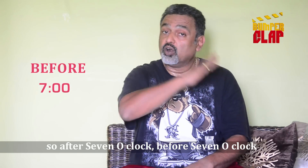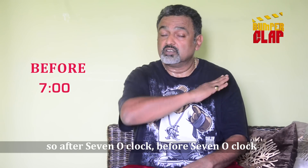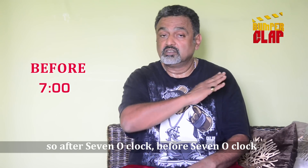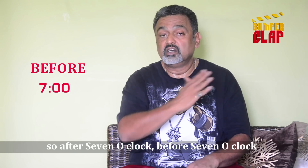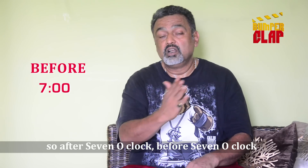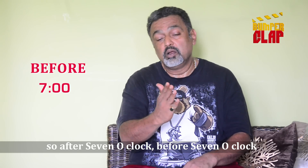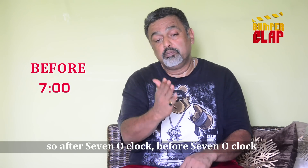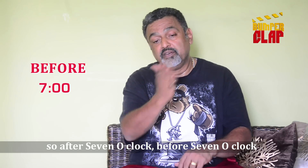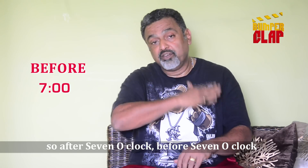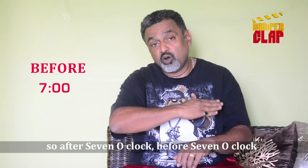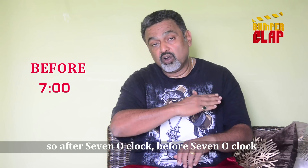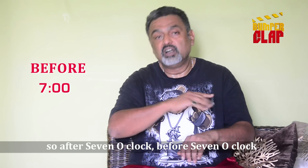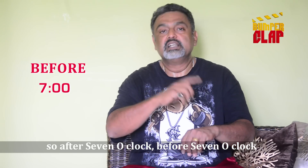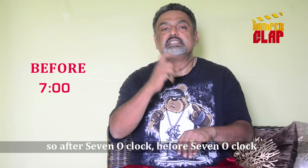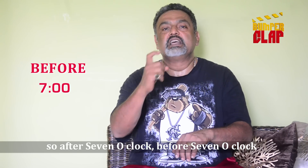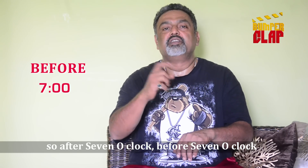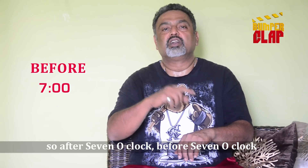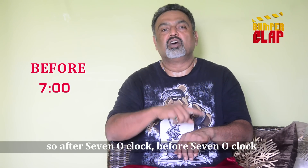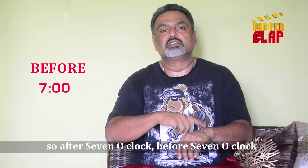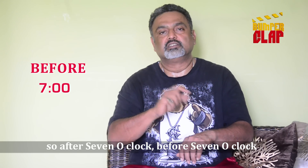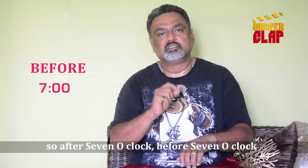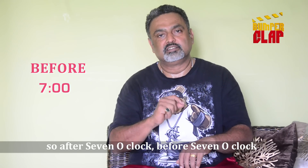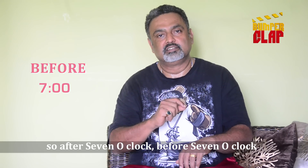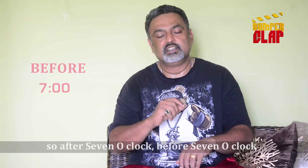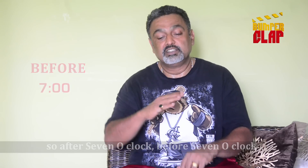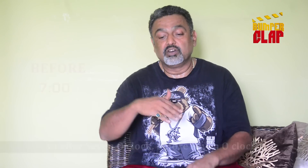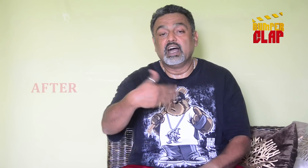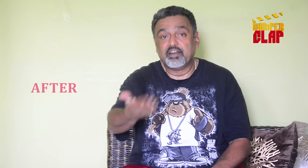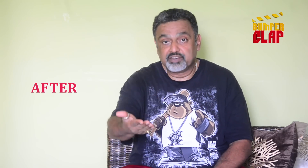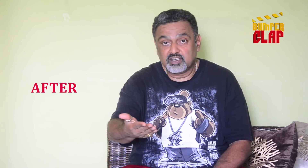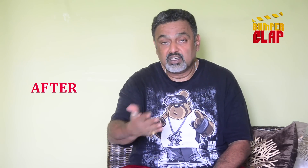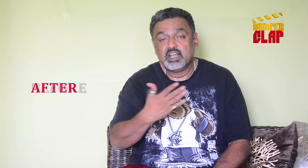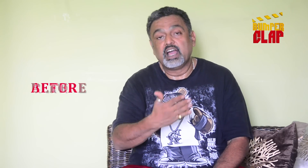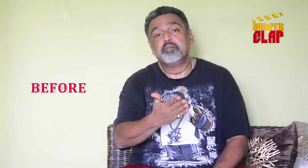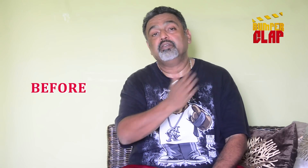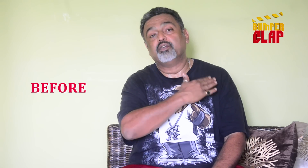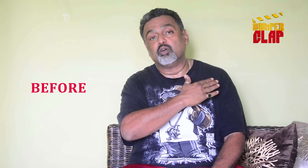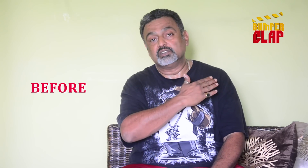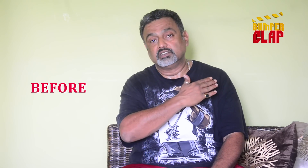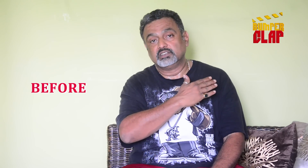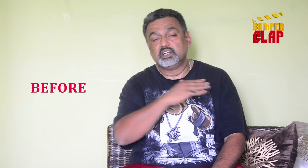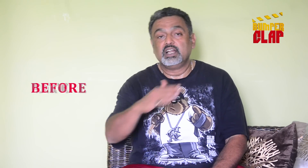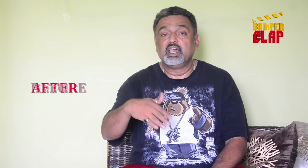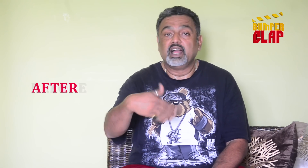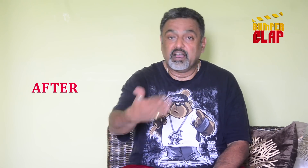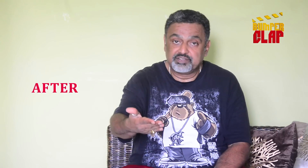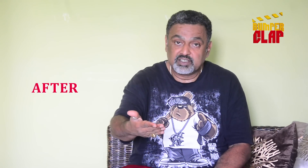before seven so after and before after